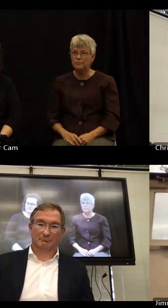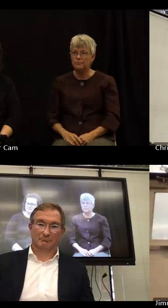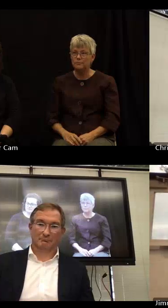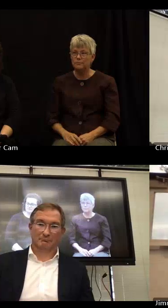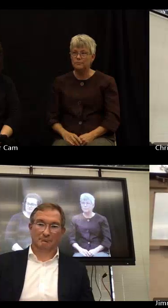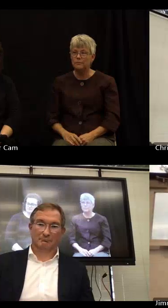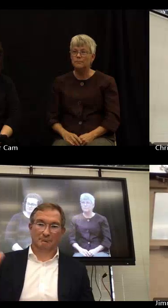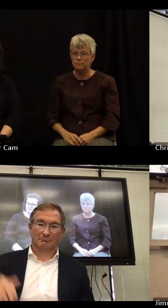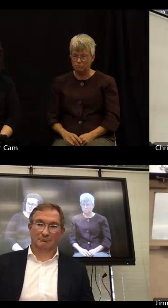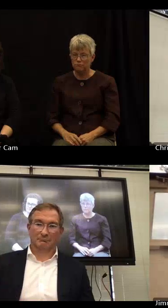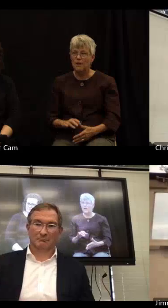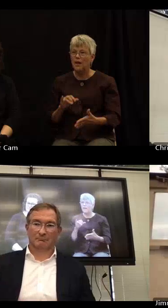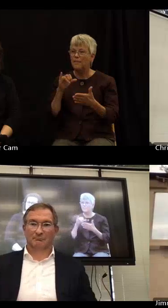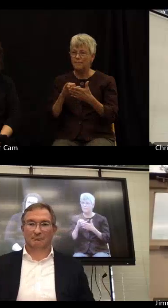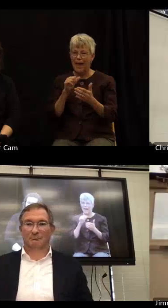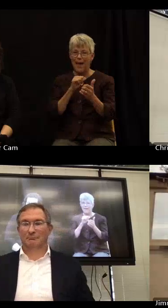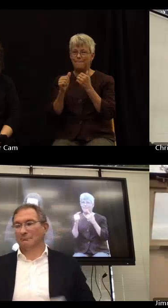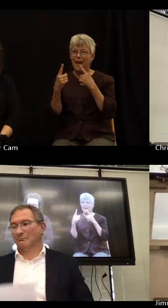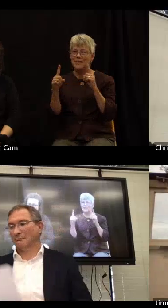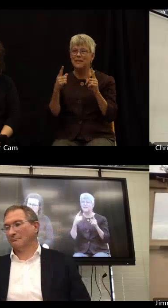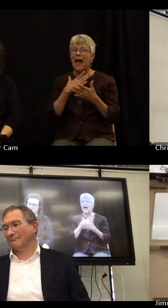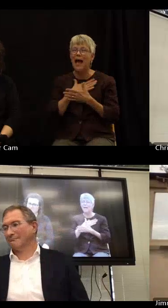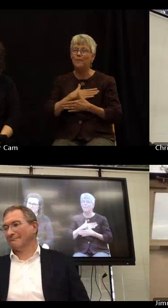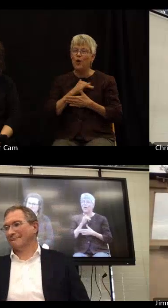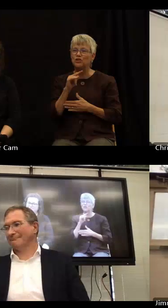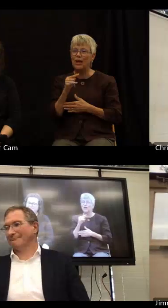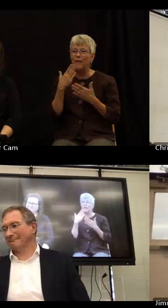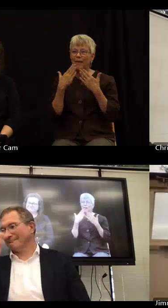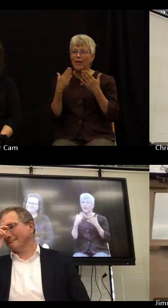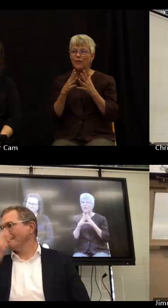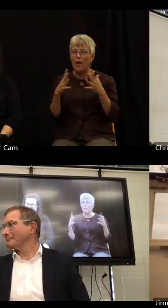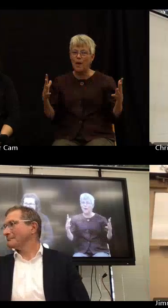And that passes, and I appreciate it. Thank you very much.